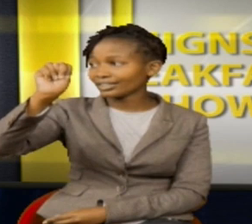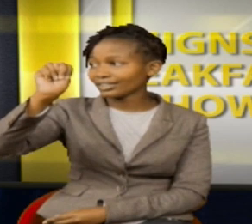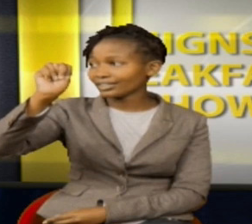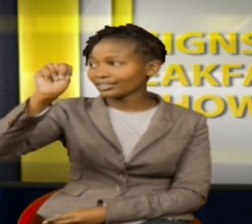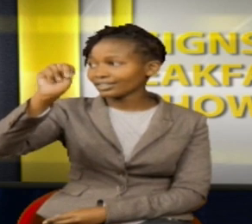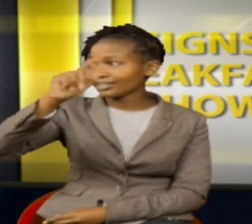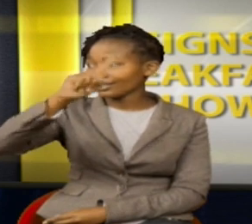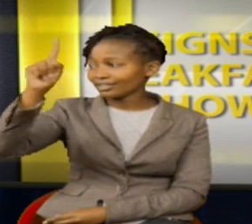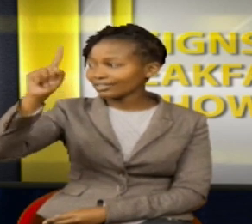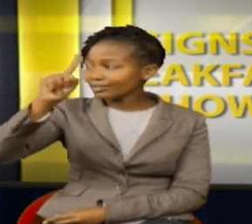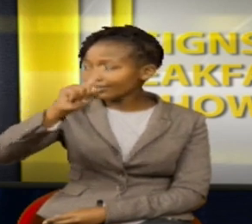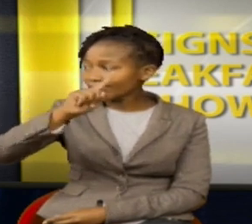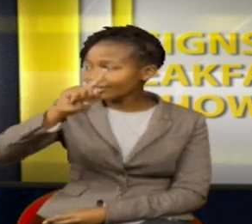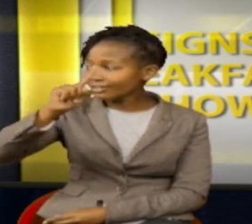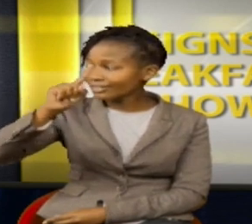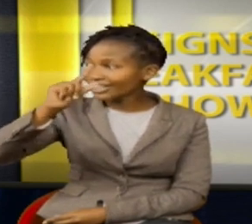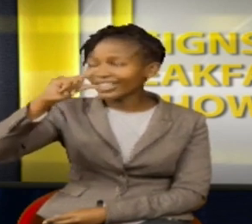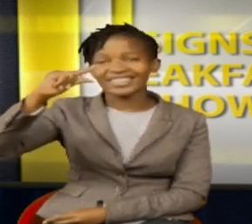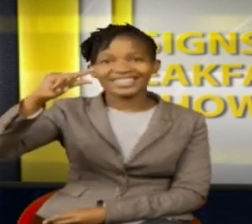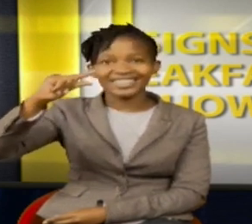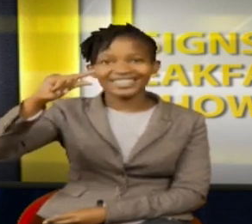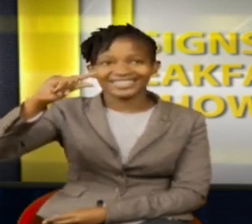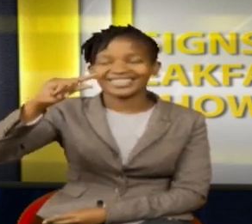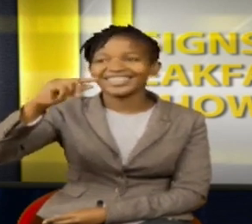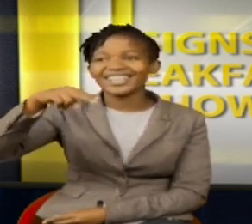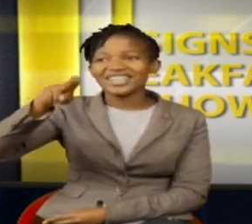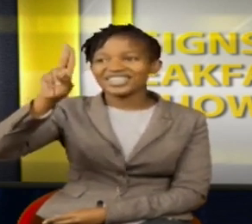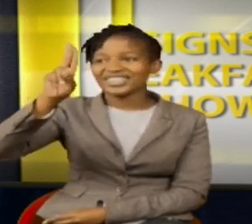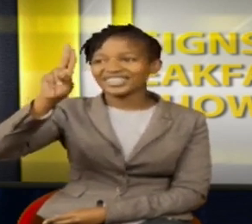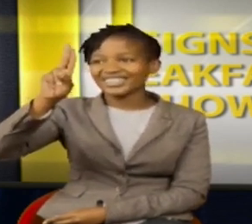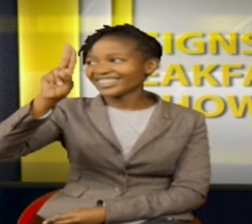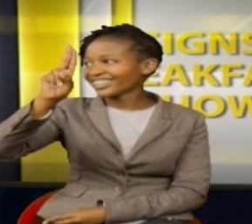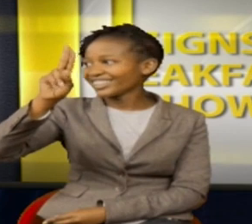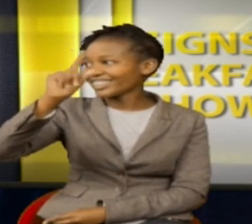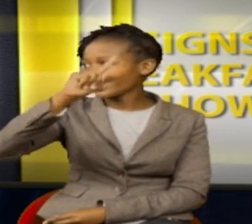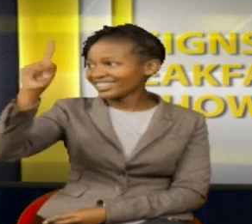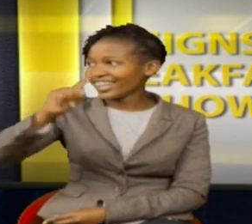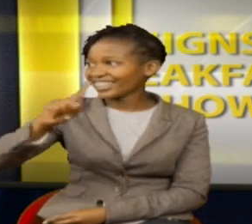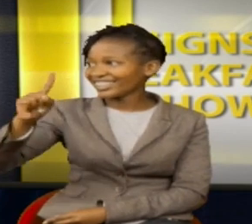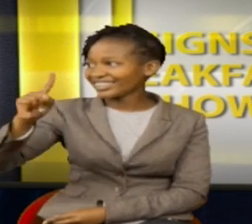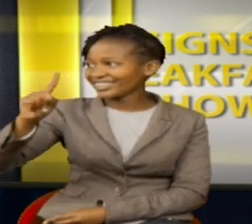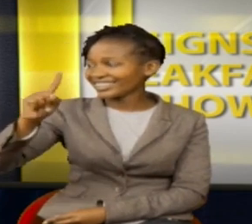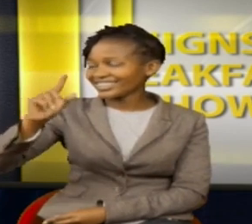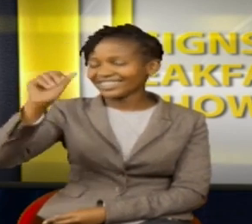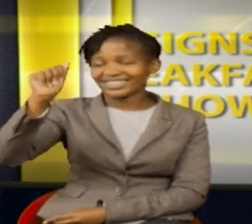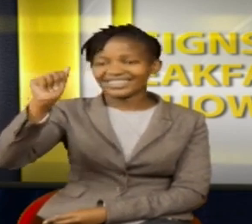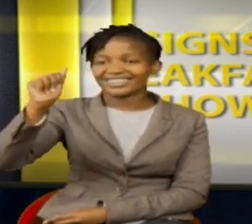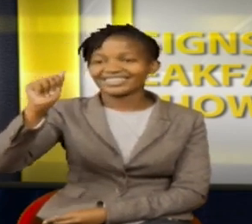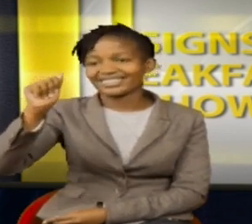N. N. G. G. Oh, is like Z. Yeah. U. U. U. Z. Z.